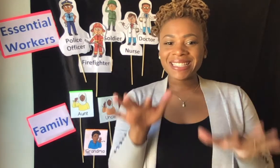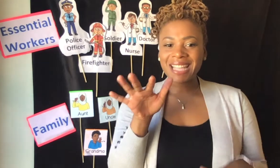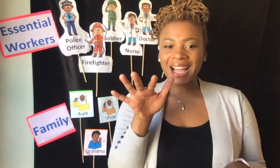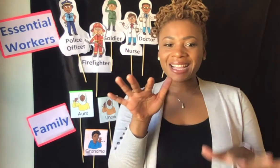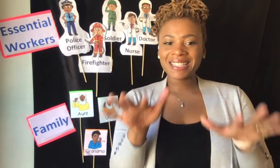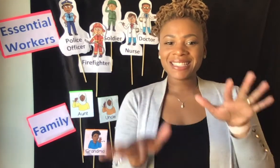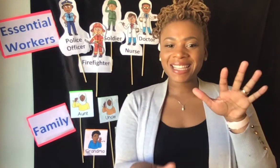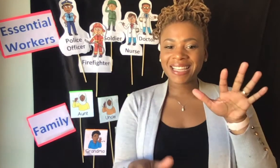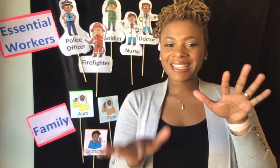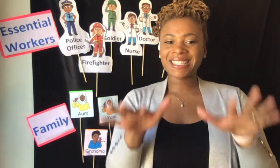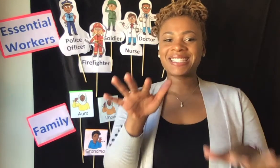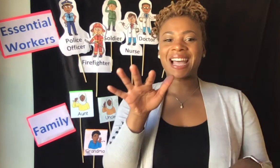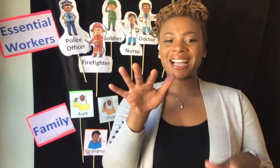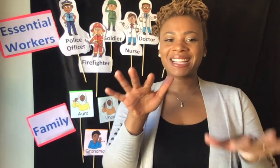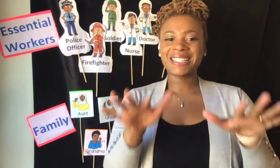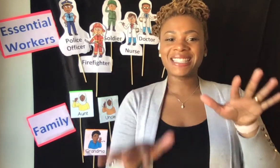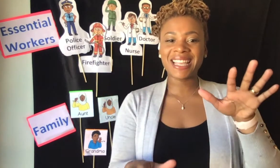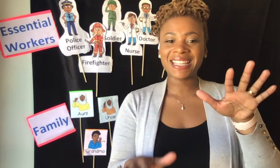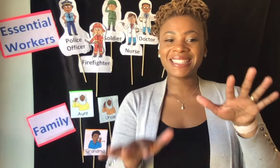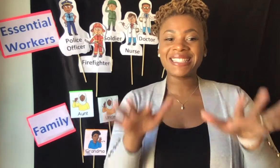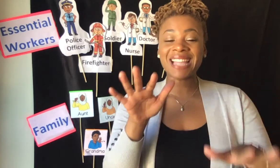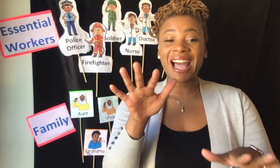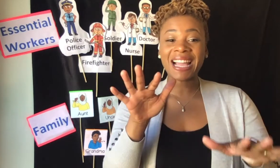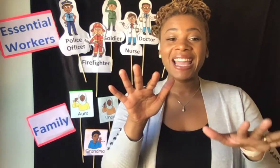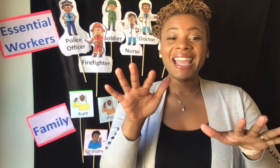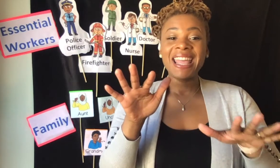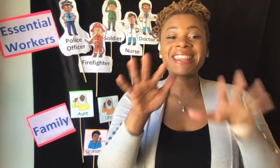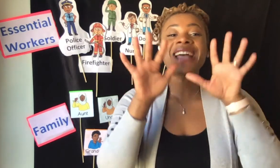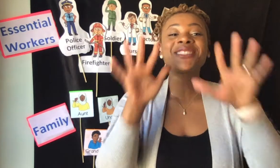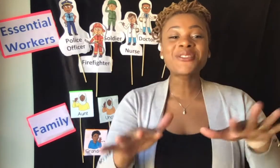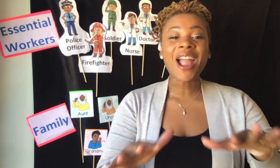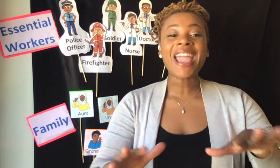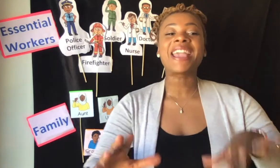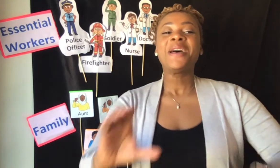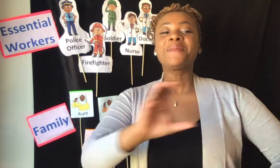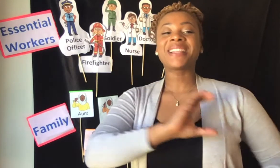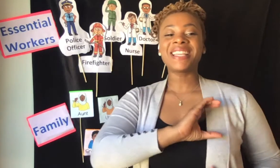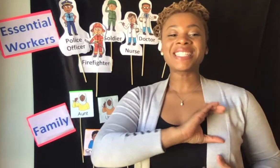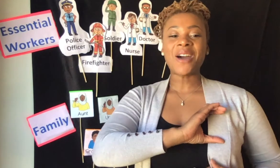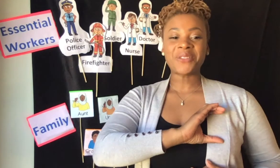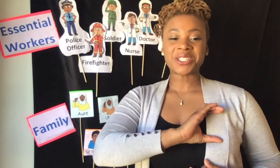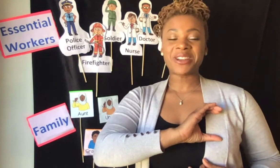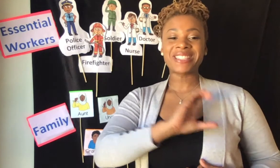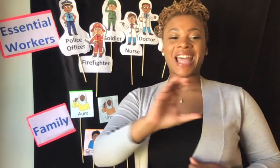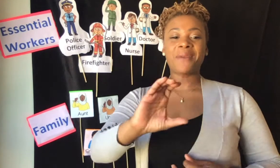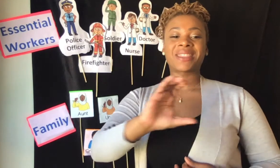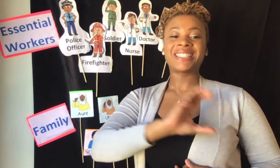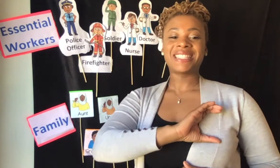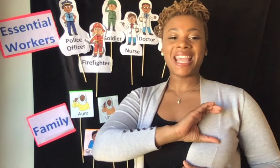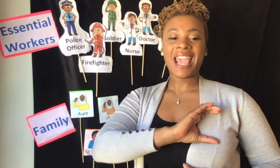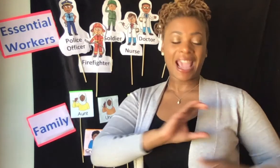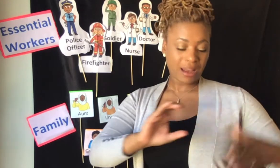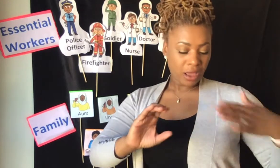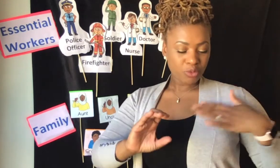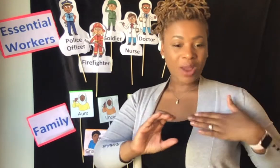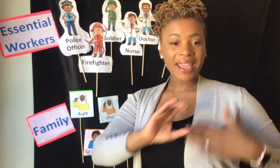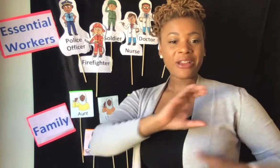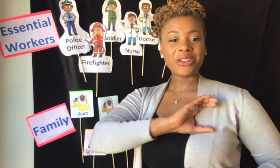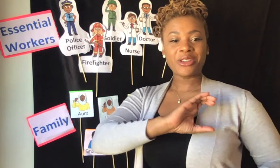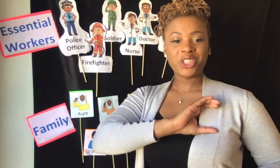tock, tick tock, tick tock. That's right. Police officer is signed with a C hand right here on your chest